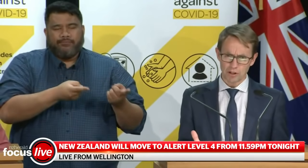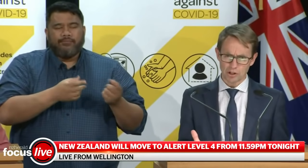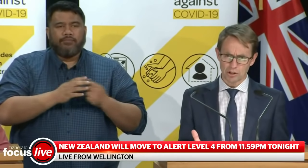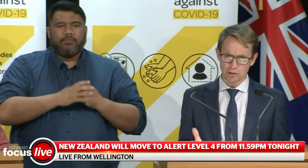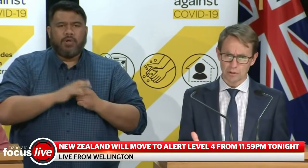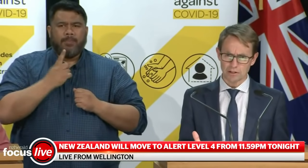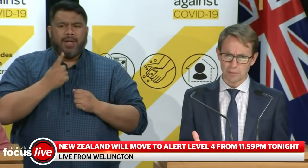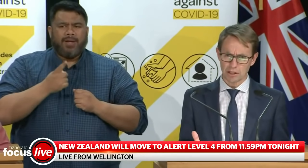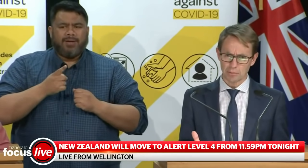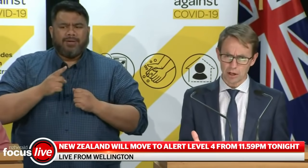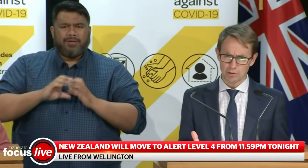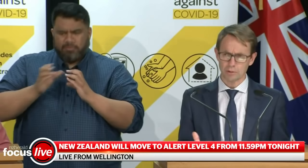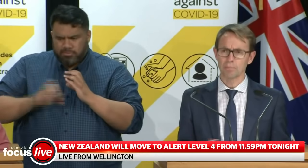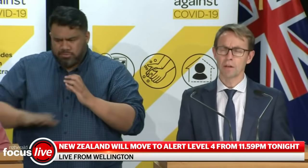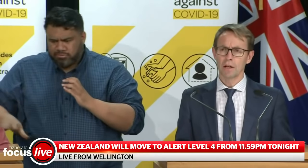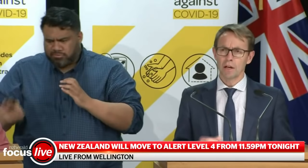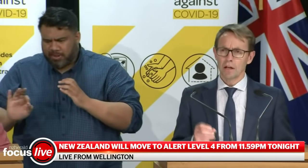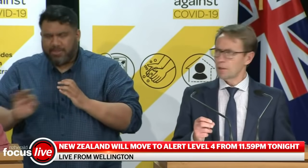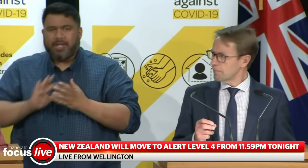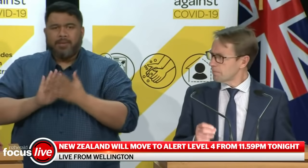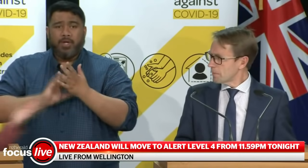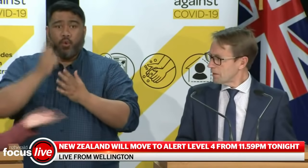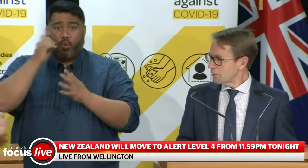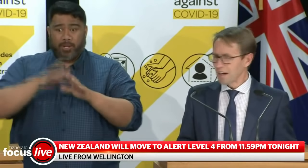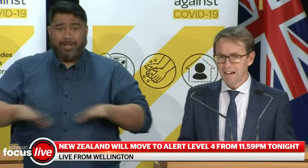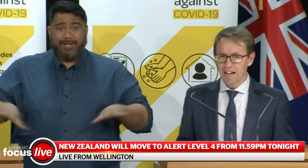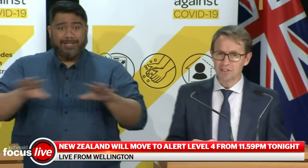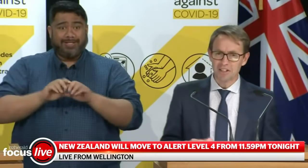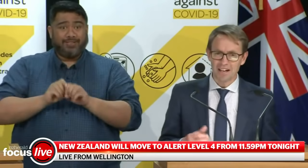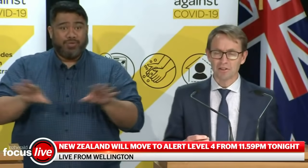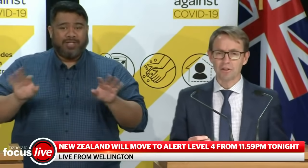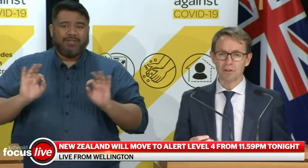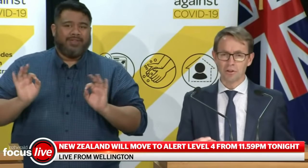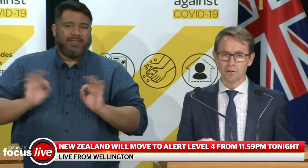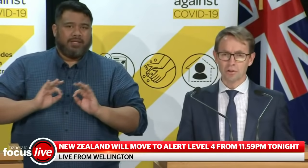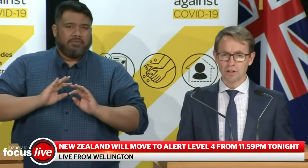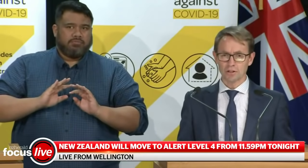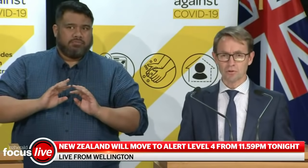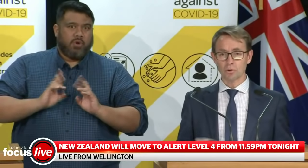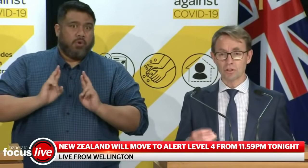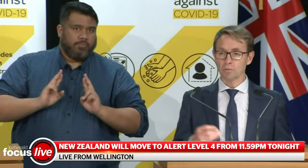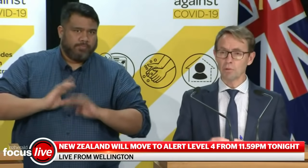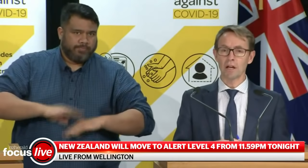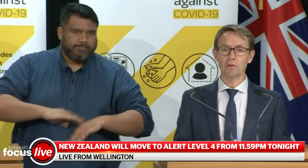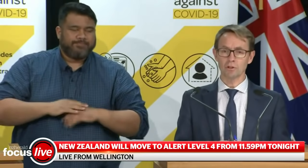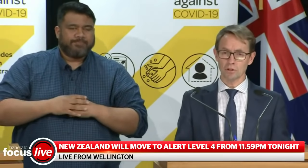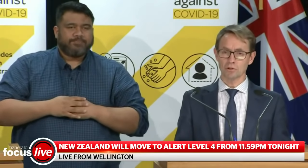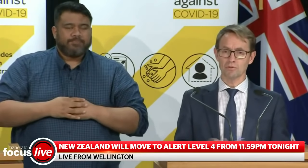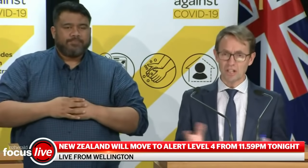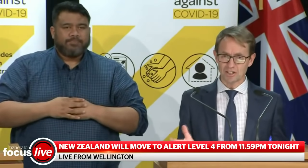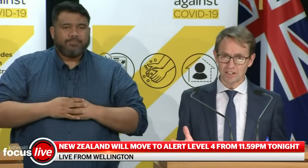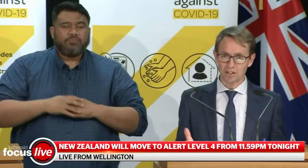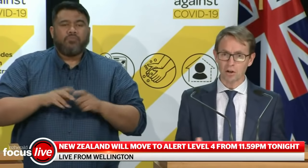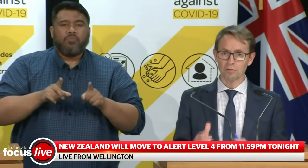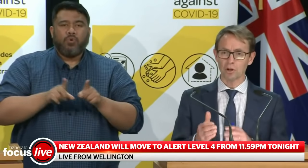widespread infection around Tamaki Makaurau. Sorry. The third thing is, of course, is we will have the results of testing of